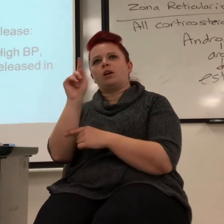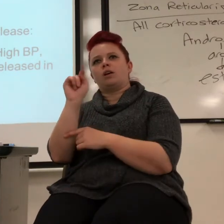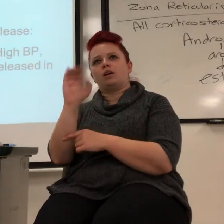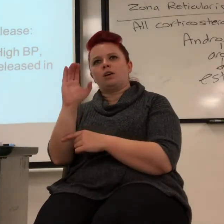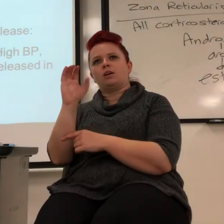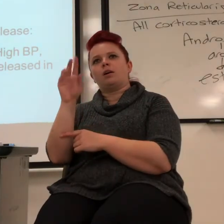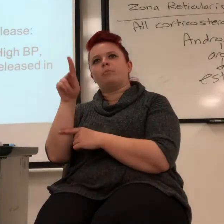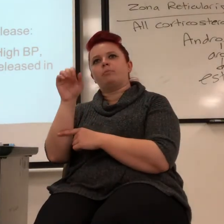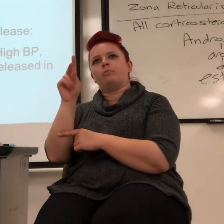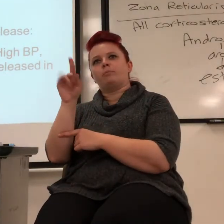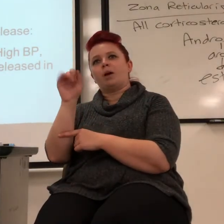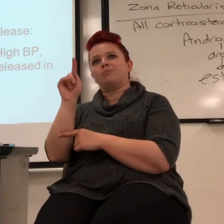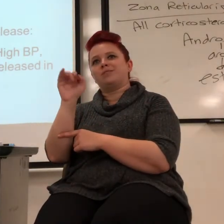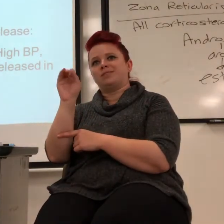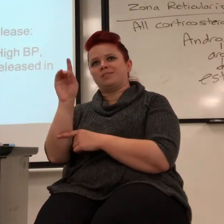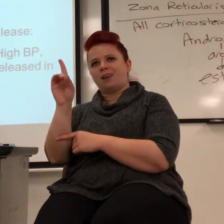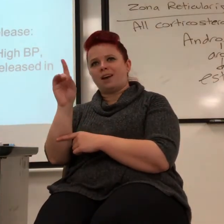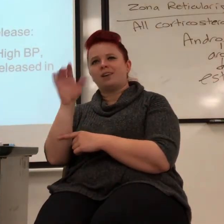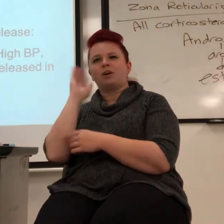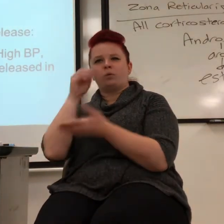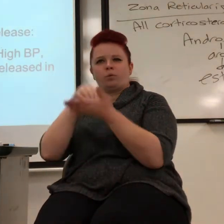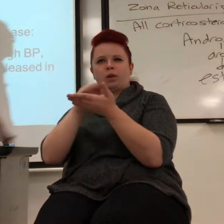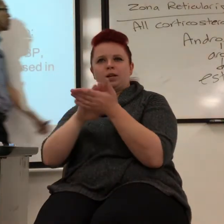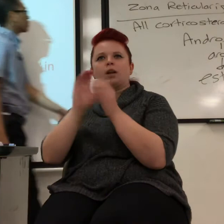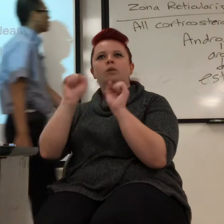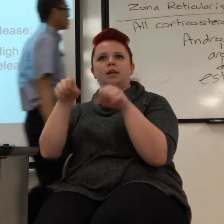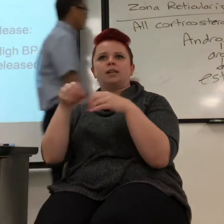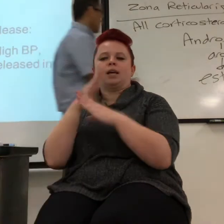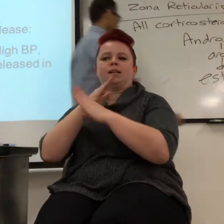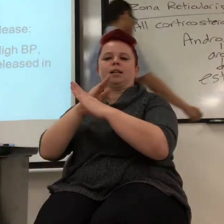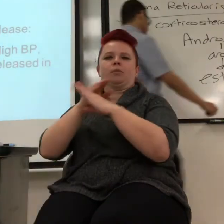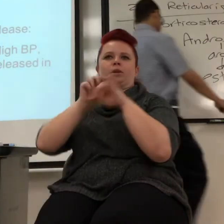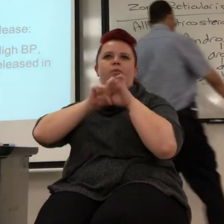its release. Let me write that down. I haven't mentioned that yet.